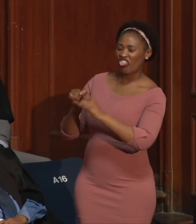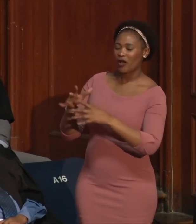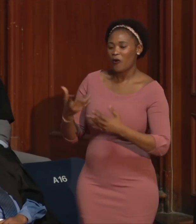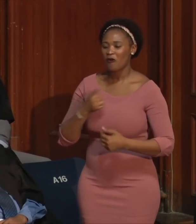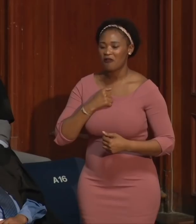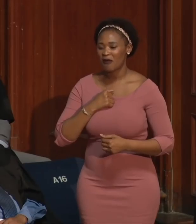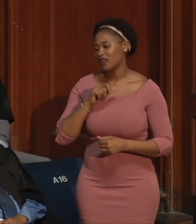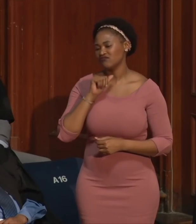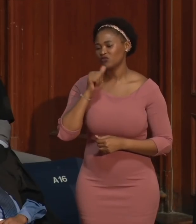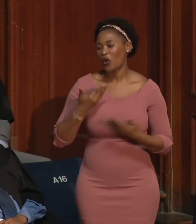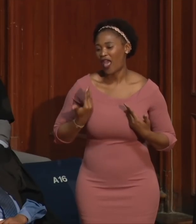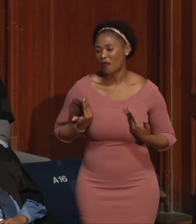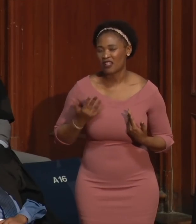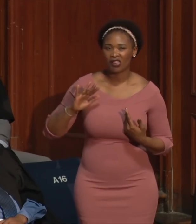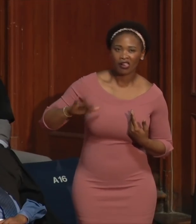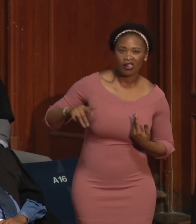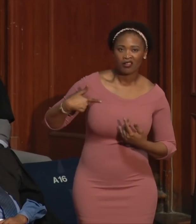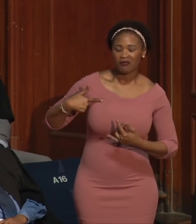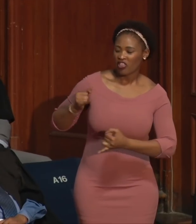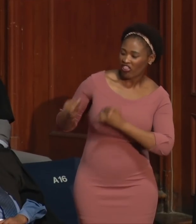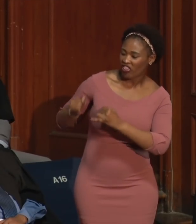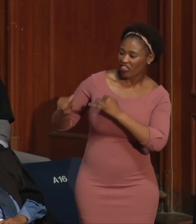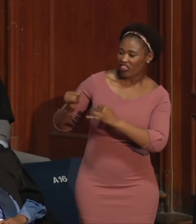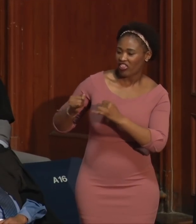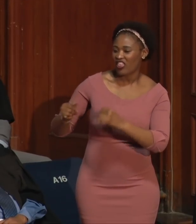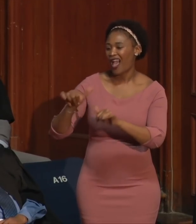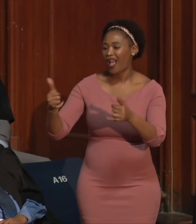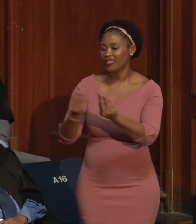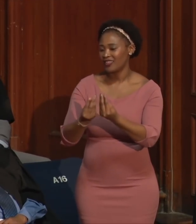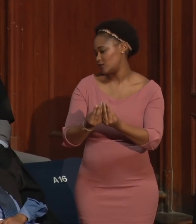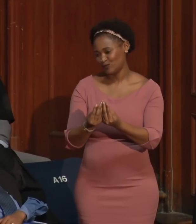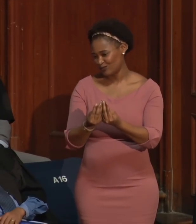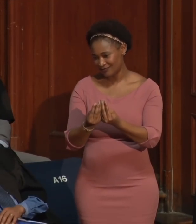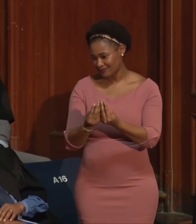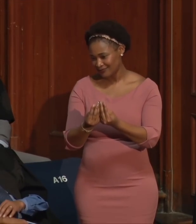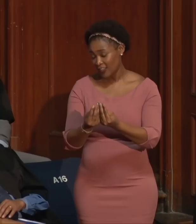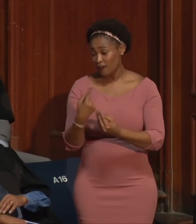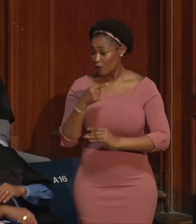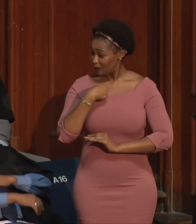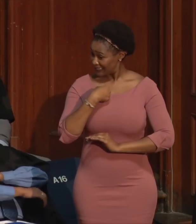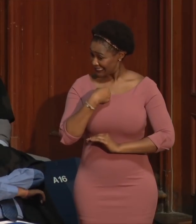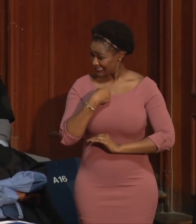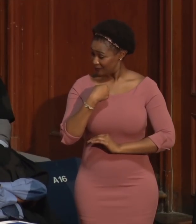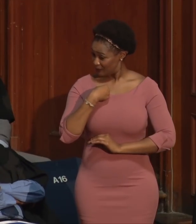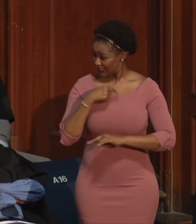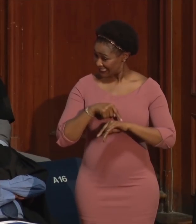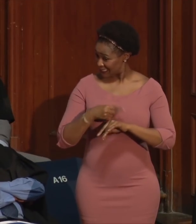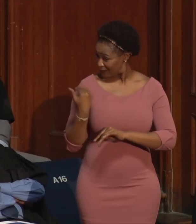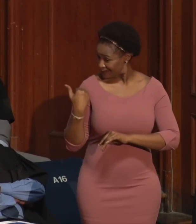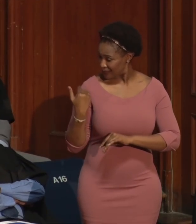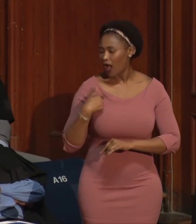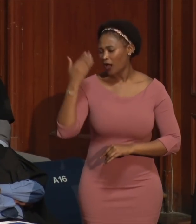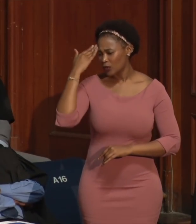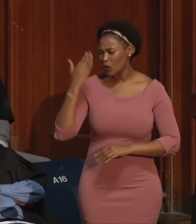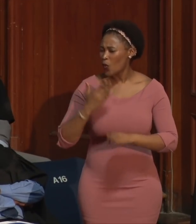unhappiness or not getting what I wanted. I could no longer keep blaming other things outside of me. And for me at the time, I knew that the